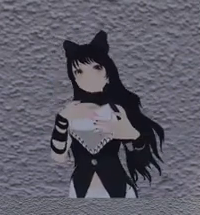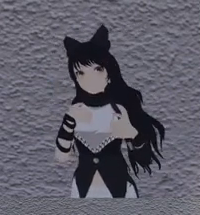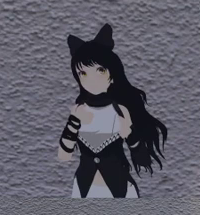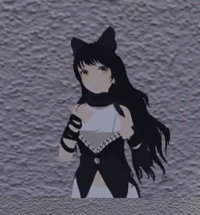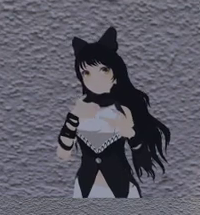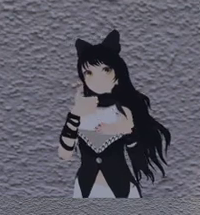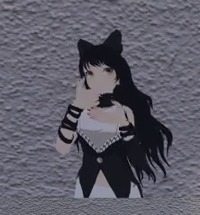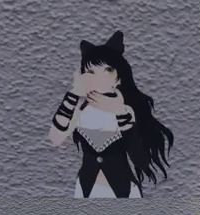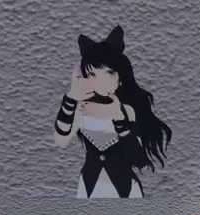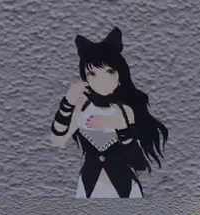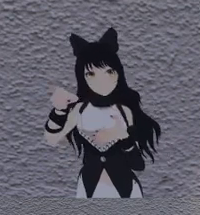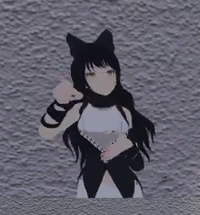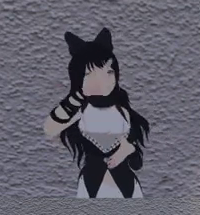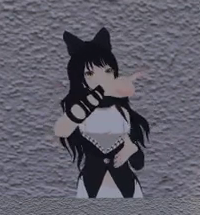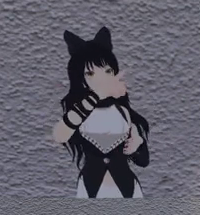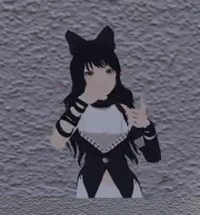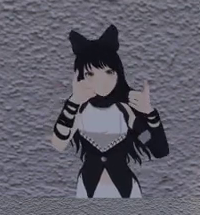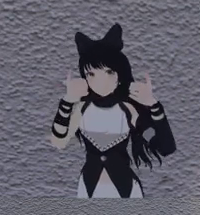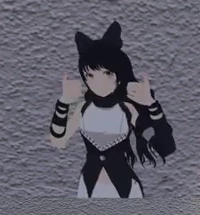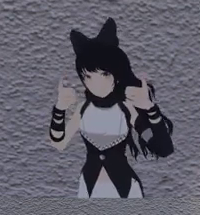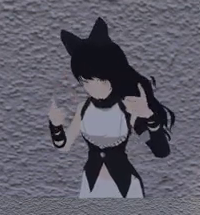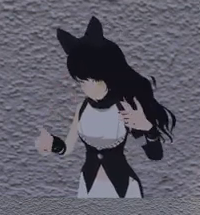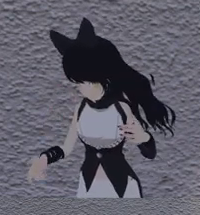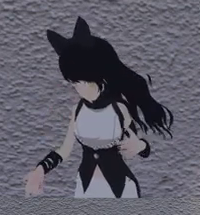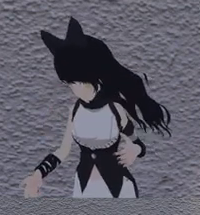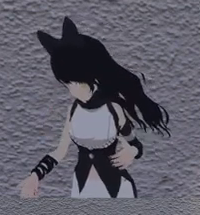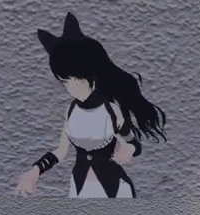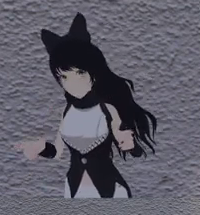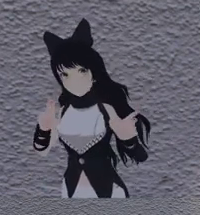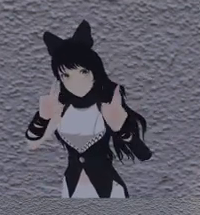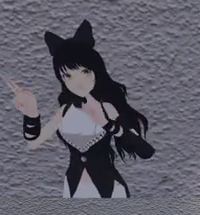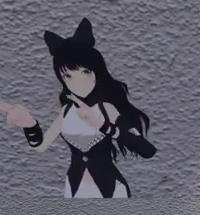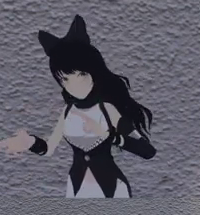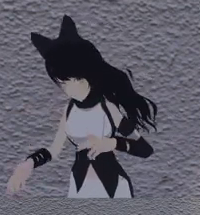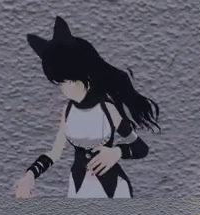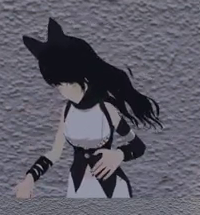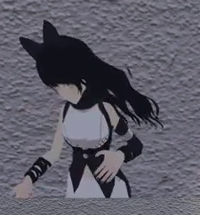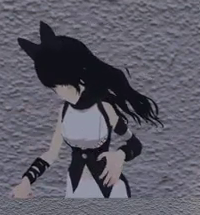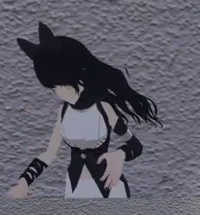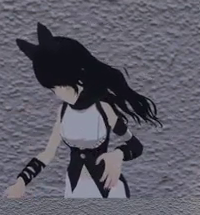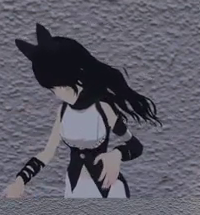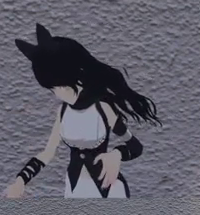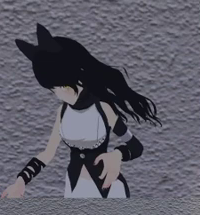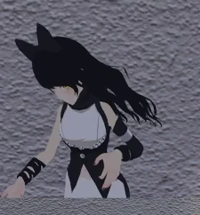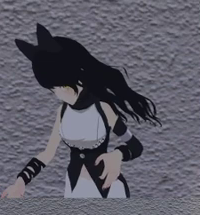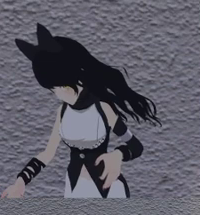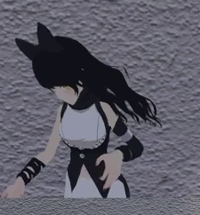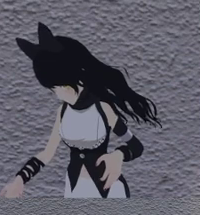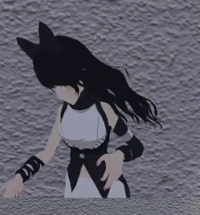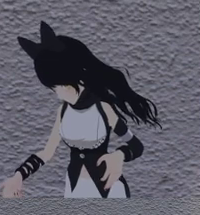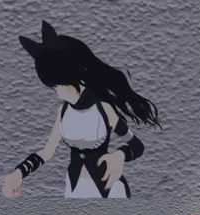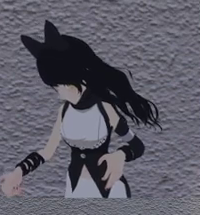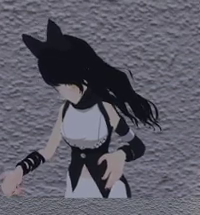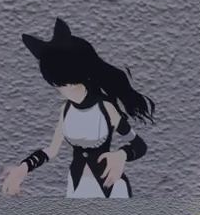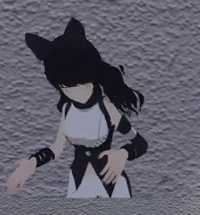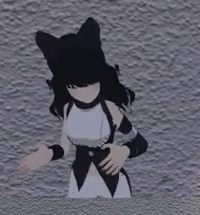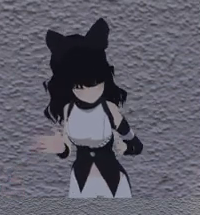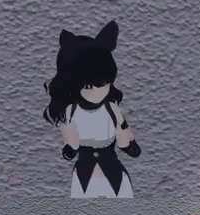if it's wrong, then I'll help you. Good? All right, ready?